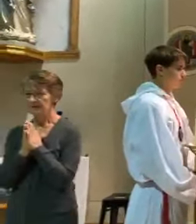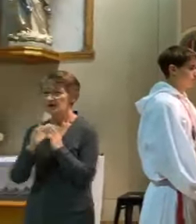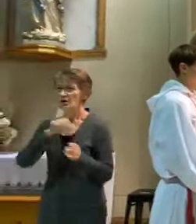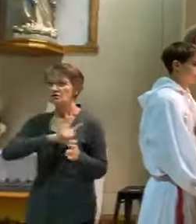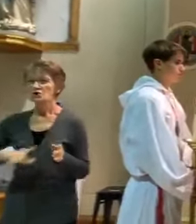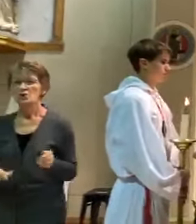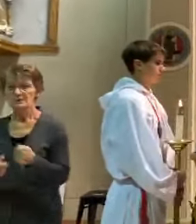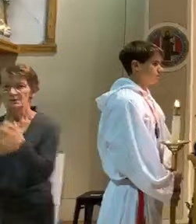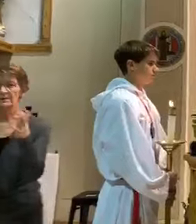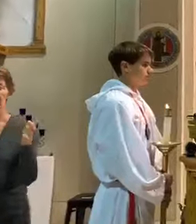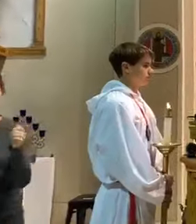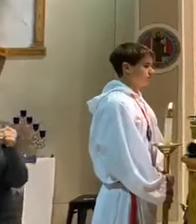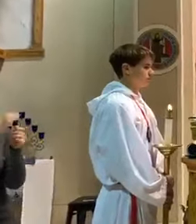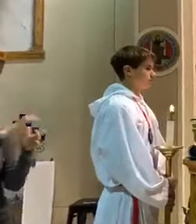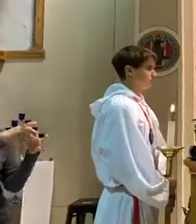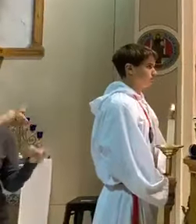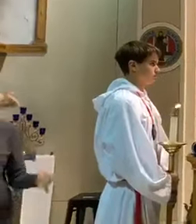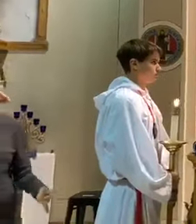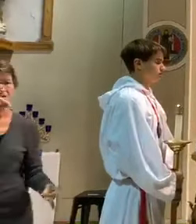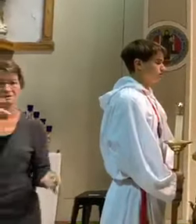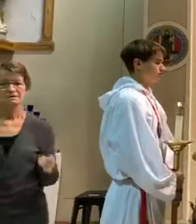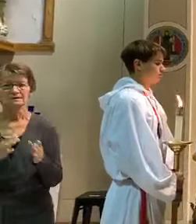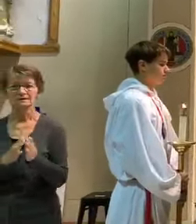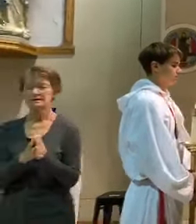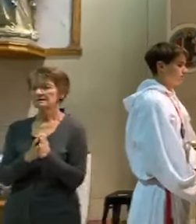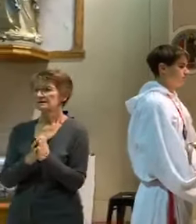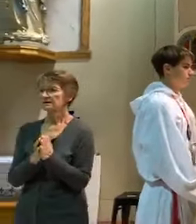The Lord be with you.